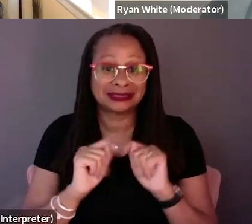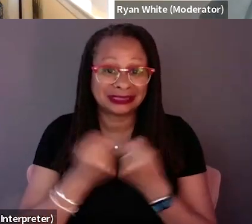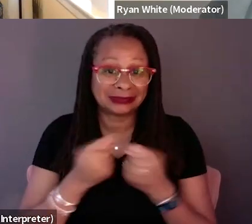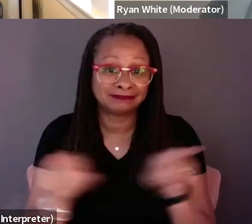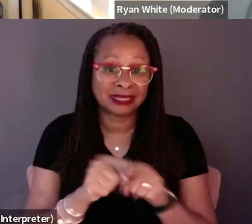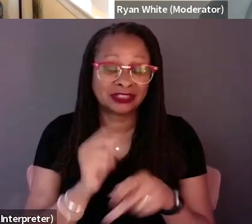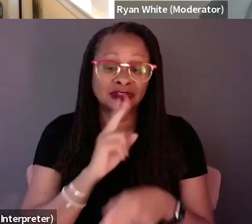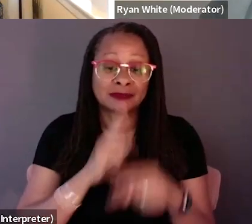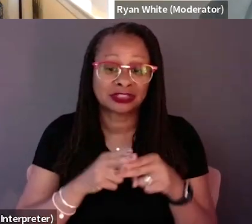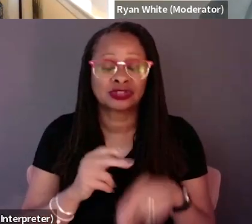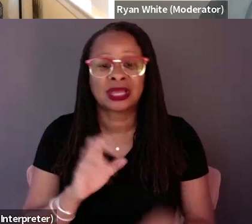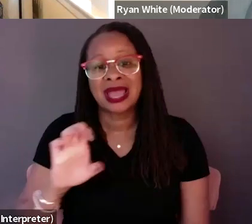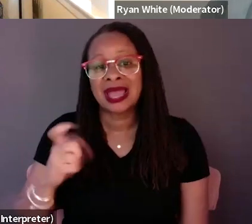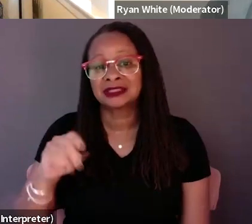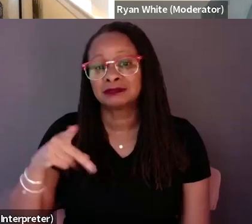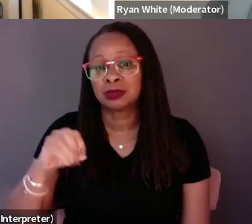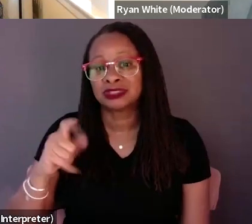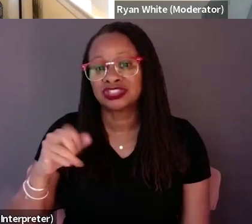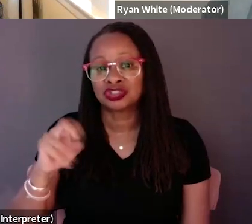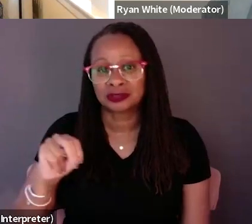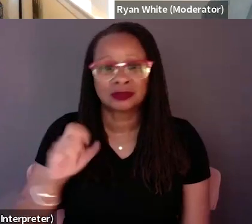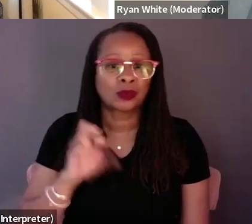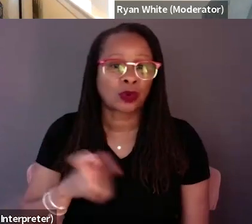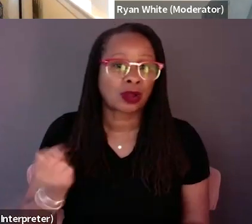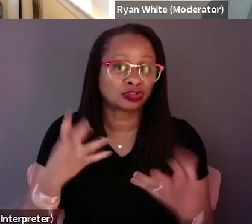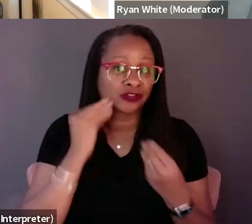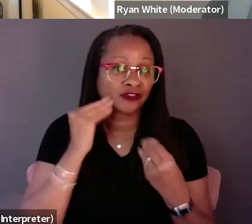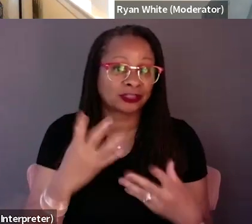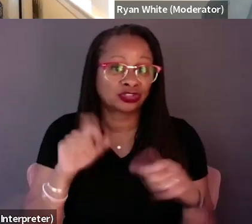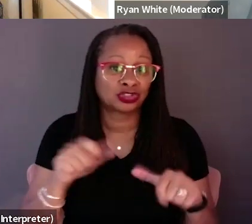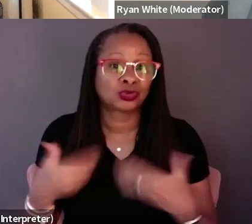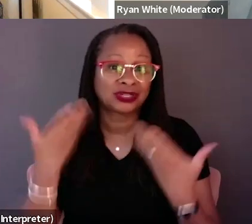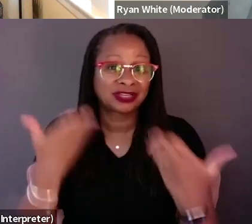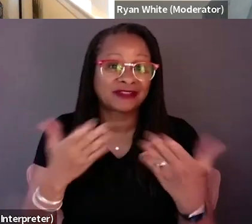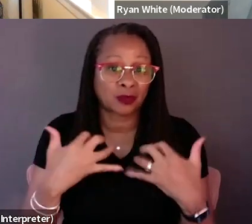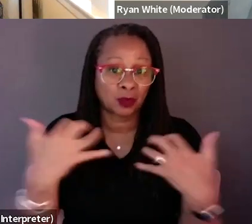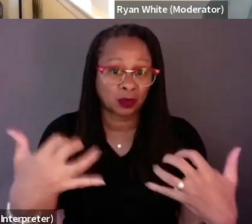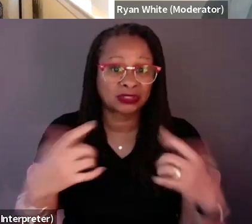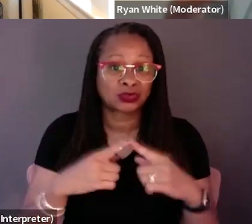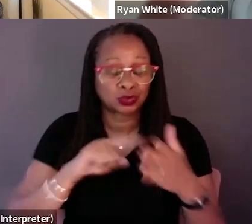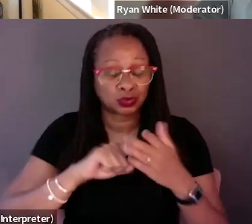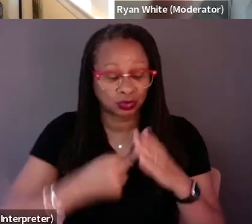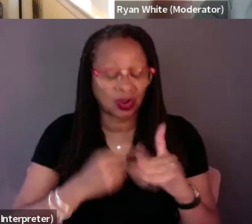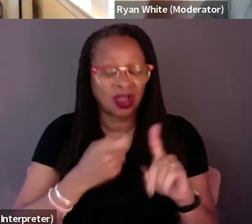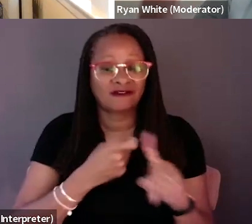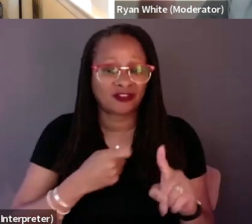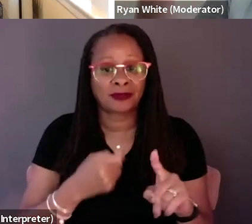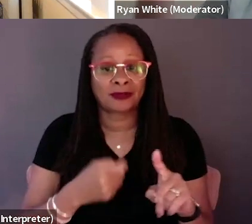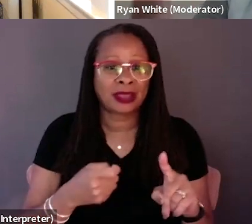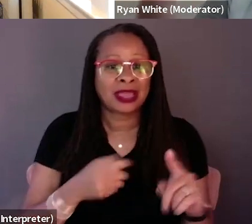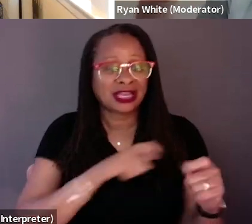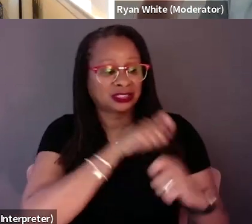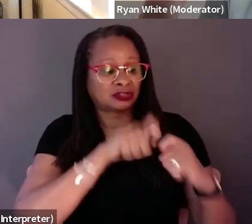mentioned, the exposition or the amount of information that you have to give your audience to start from